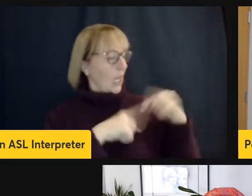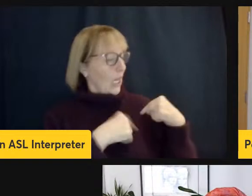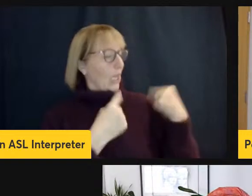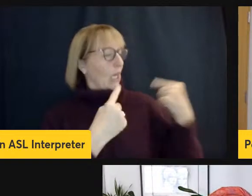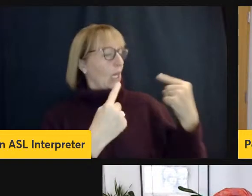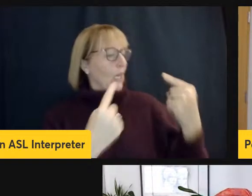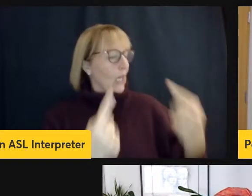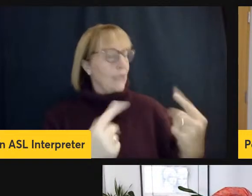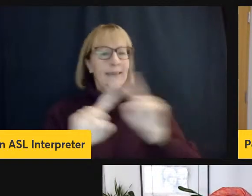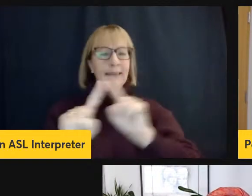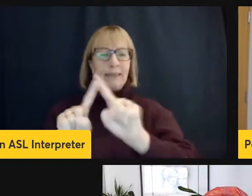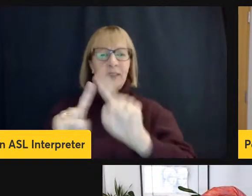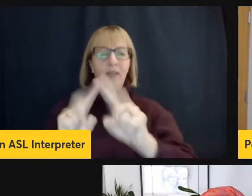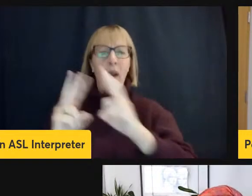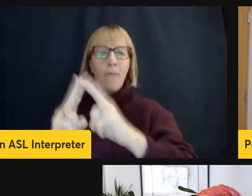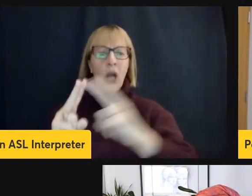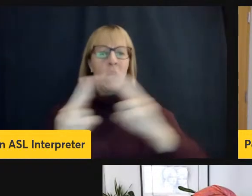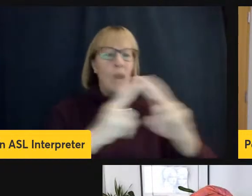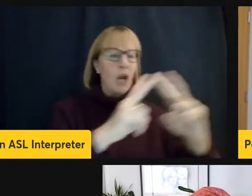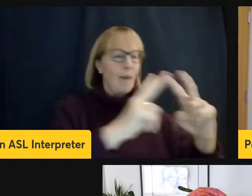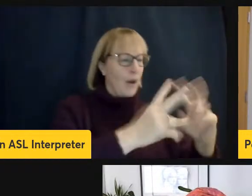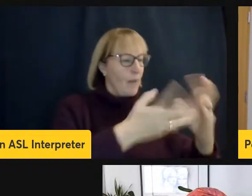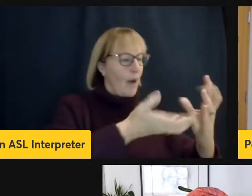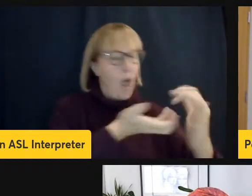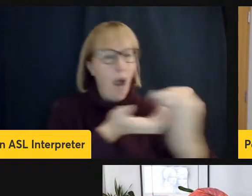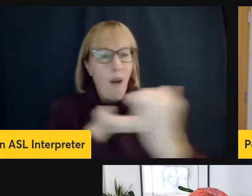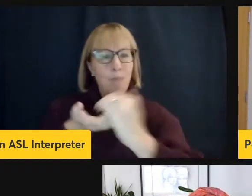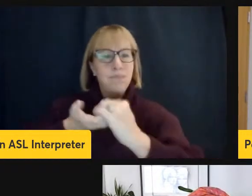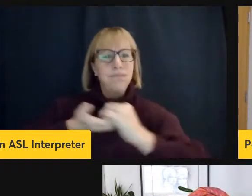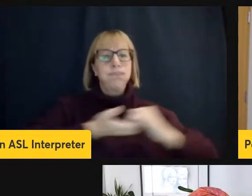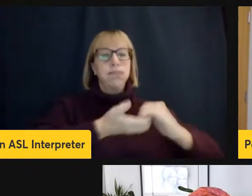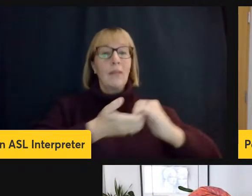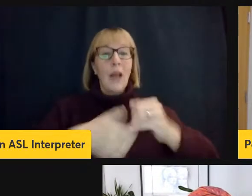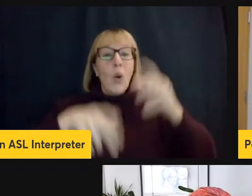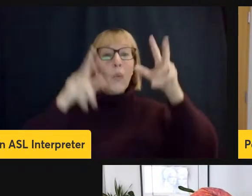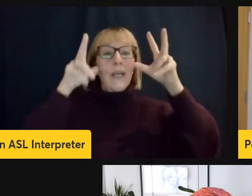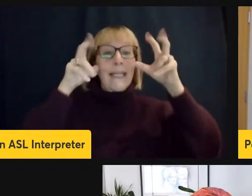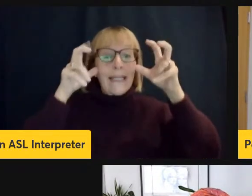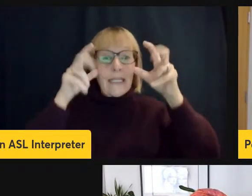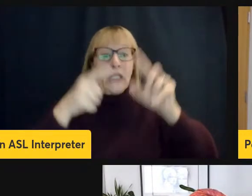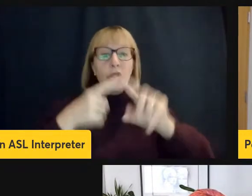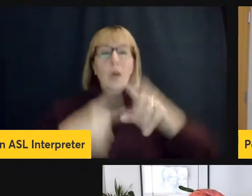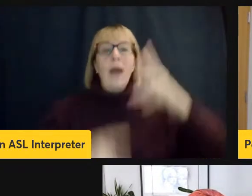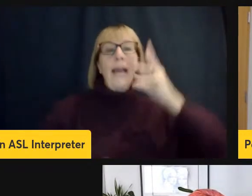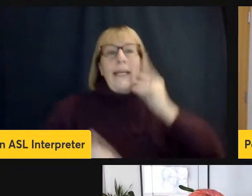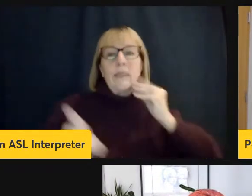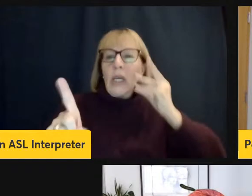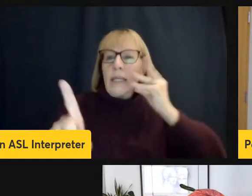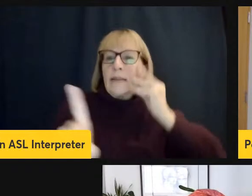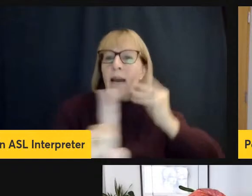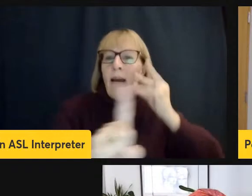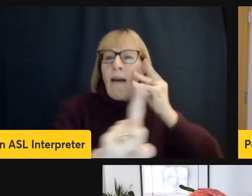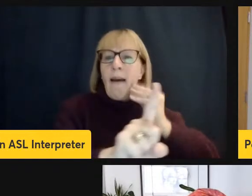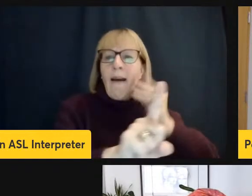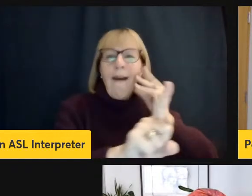different partners and pieces, and most importantly, making sure we're listening to the experiences of